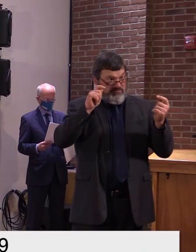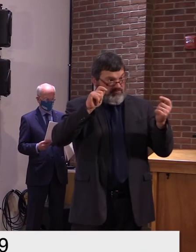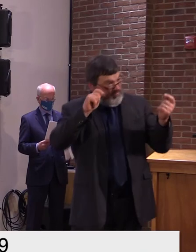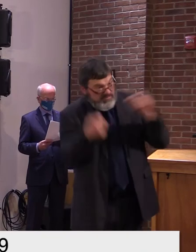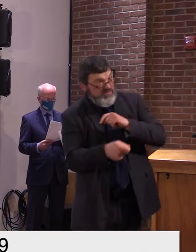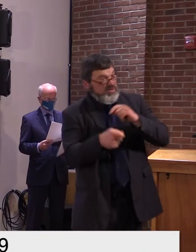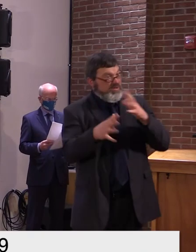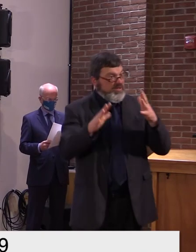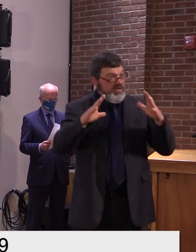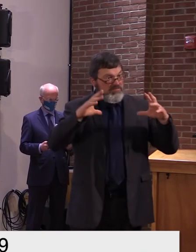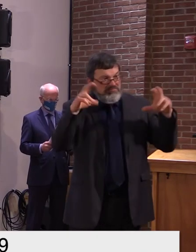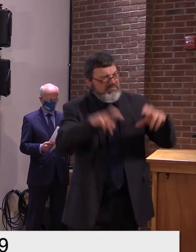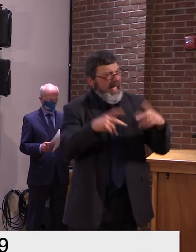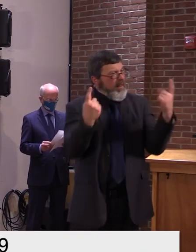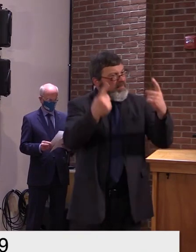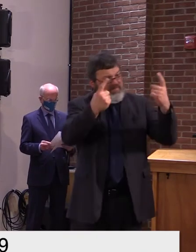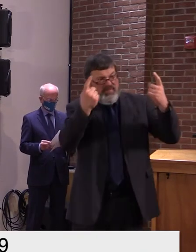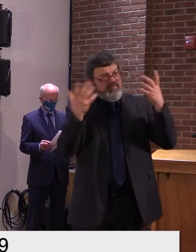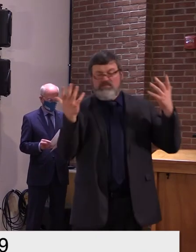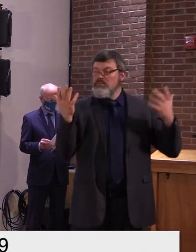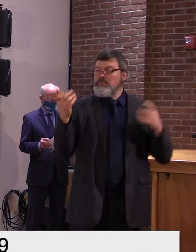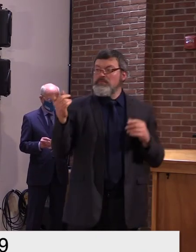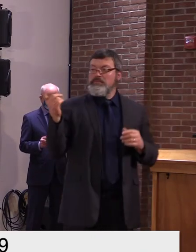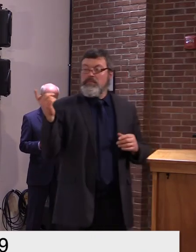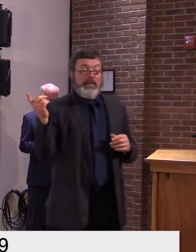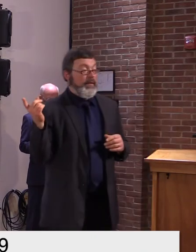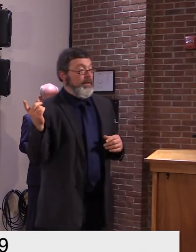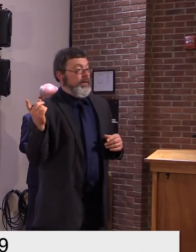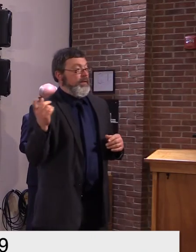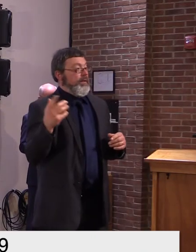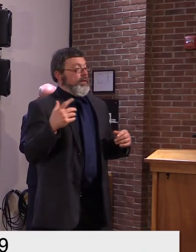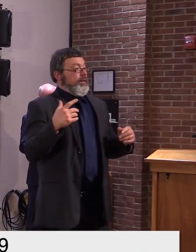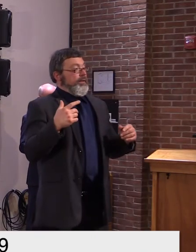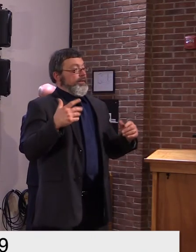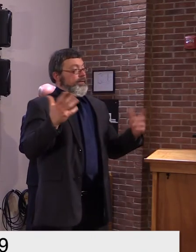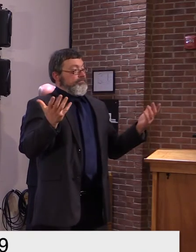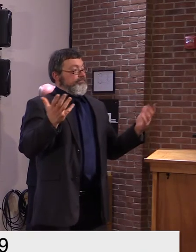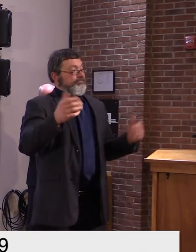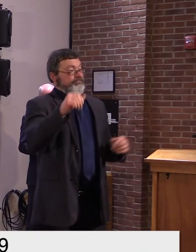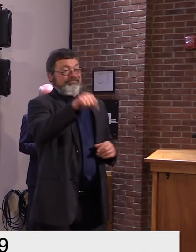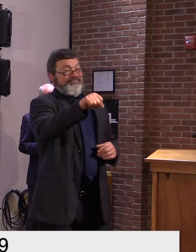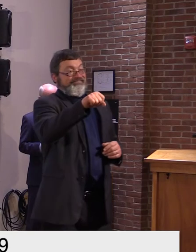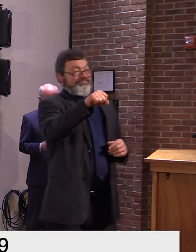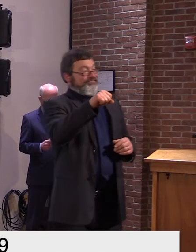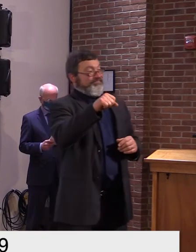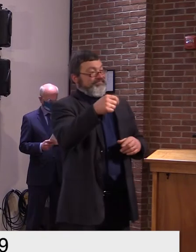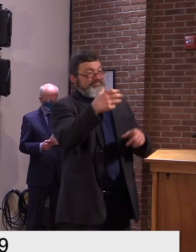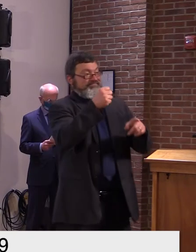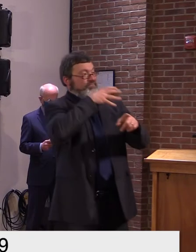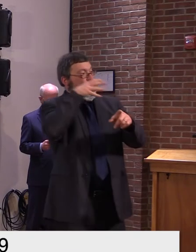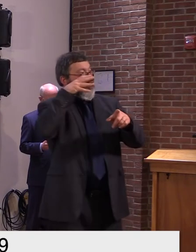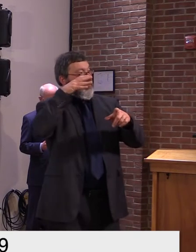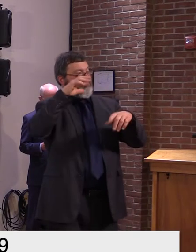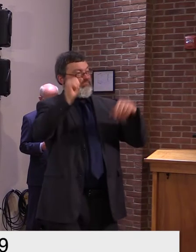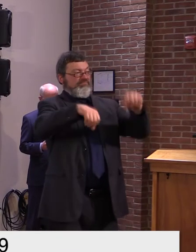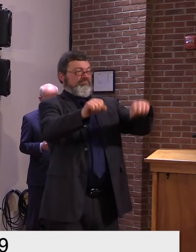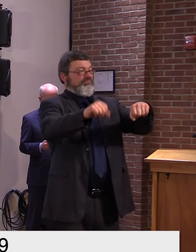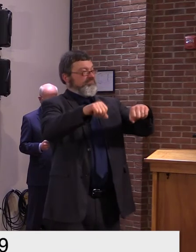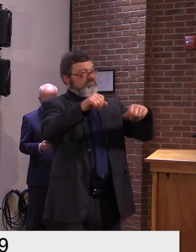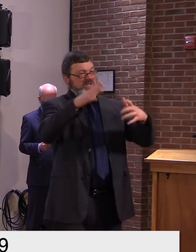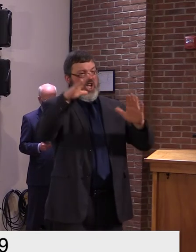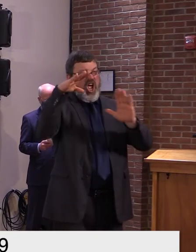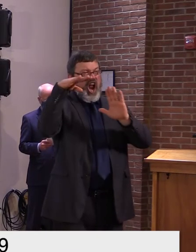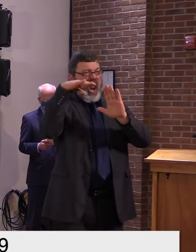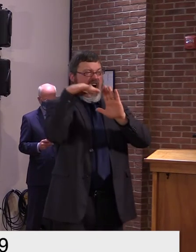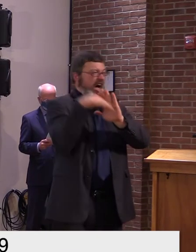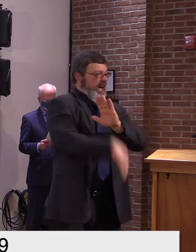for quite some time. We are losing a rapid number of farms pre-pandemic. And